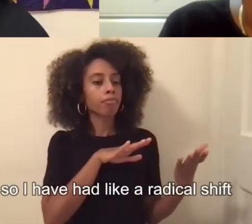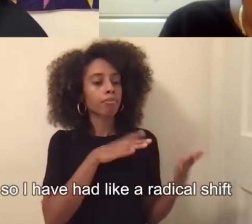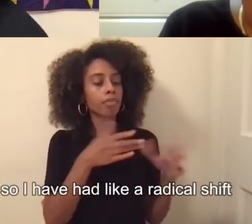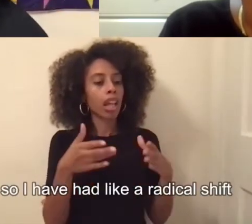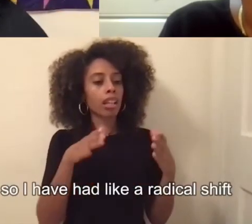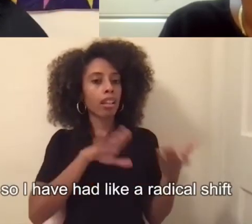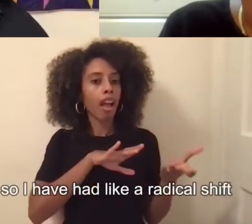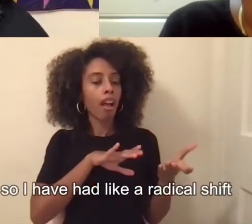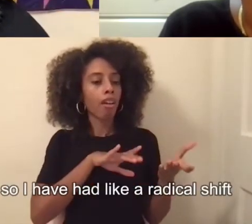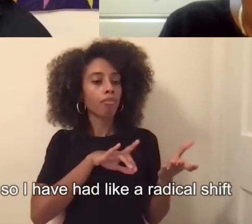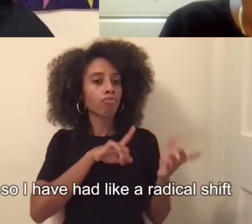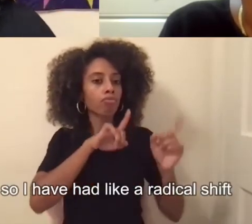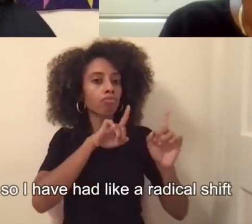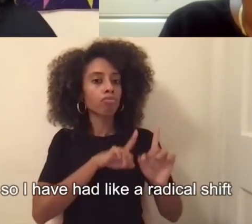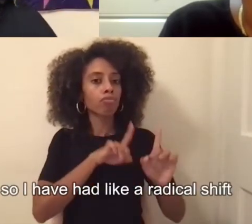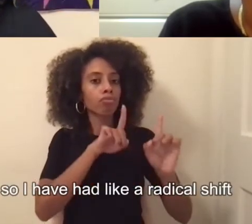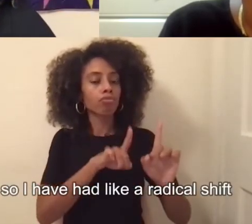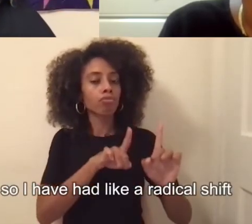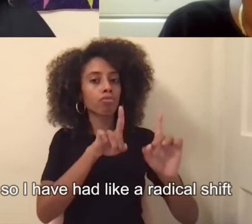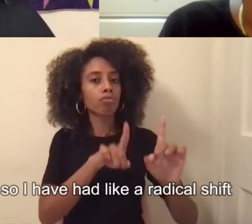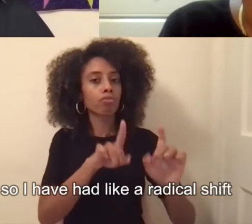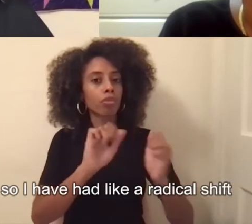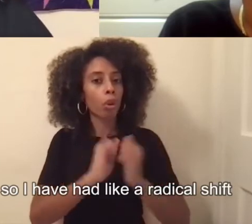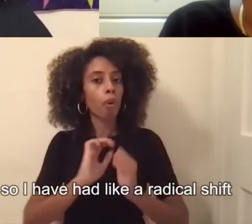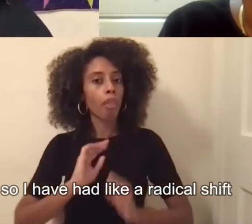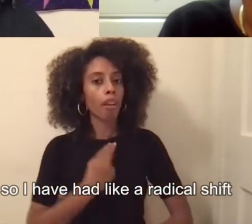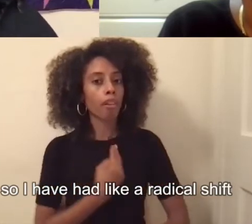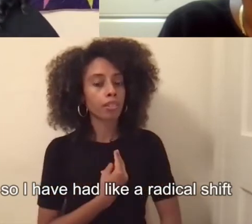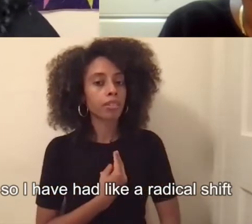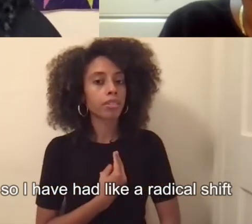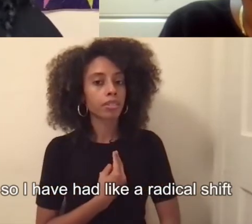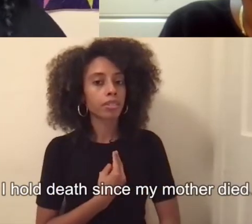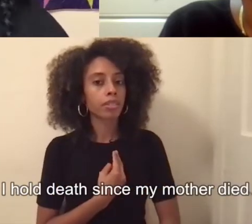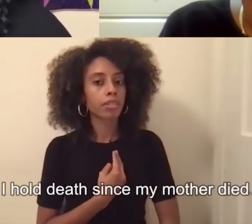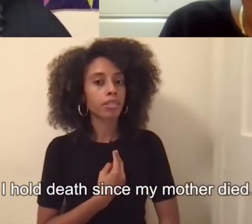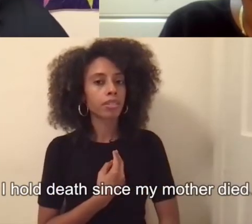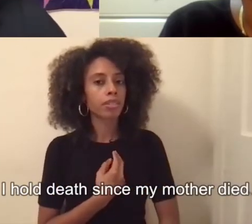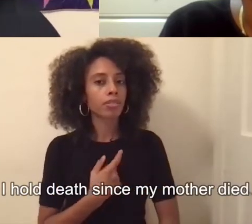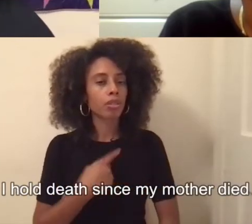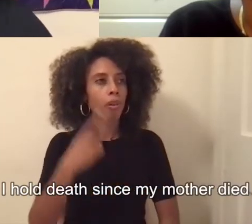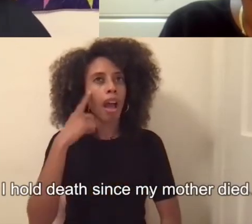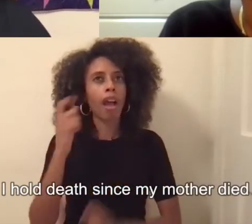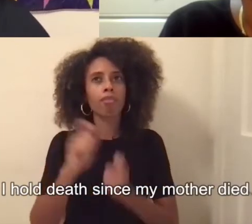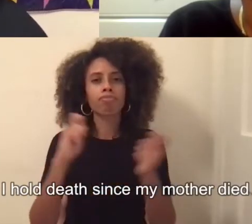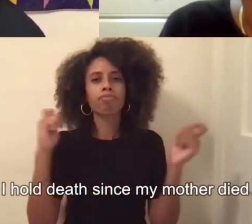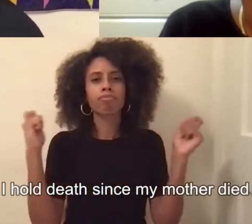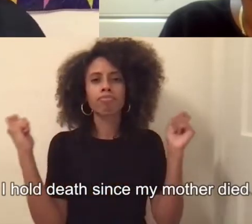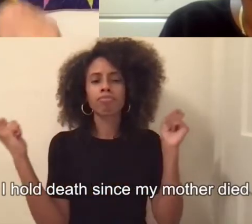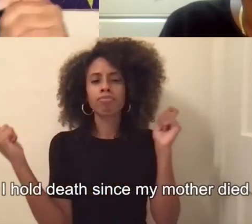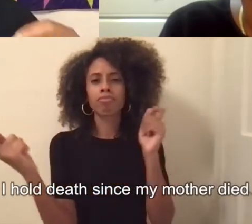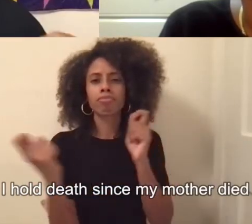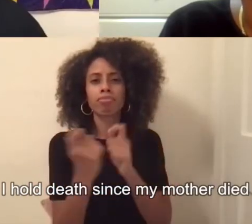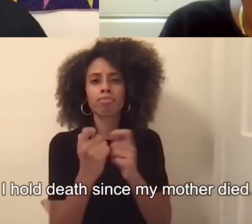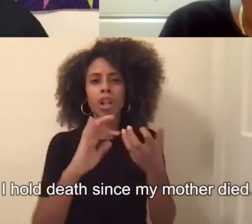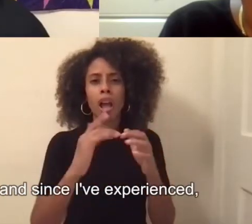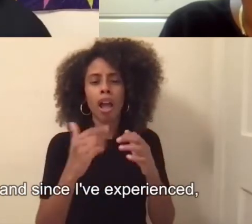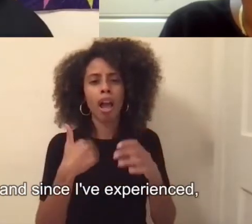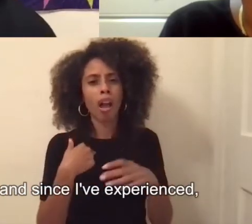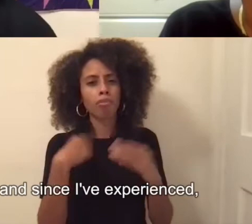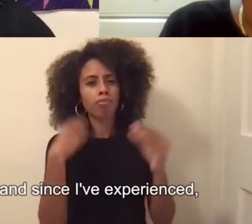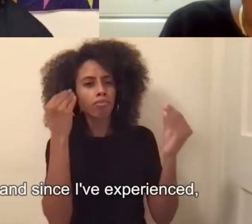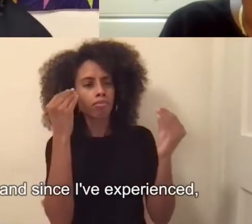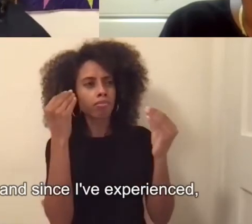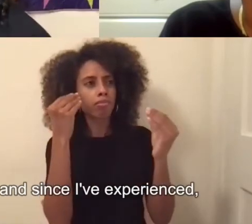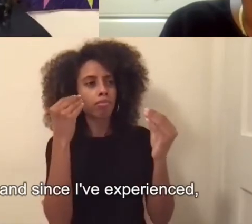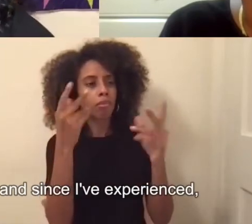so I have had a radical shift in how I hold death since my mother died, and